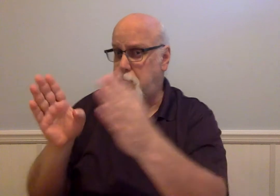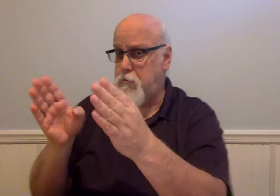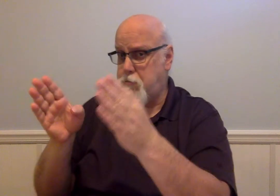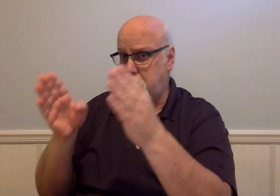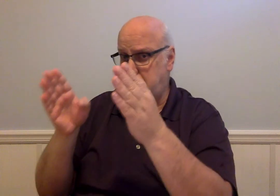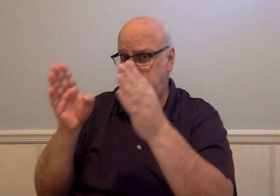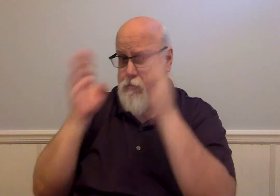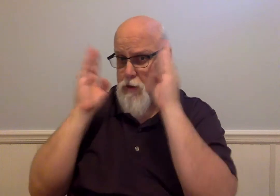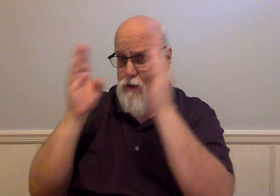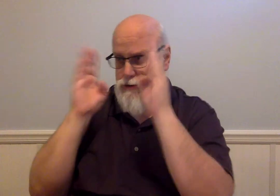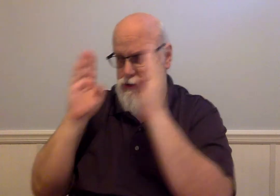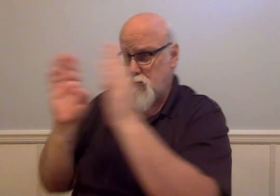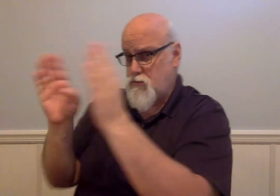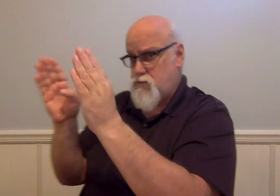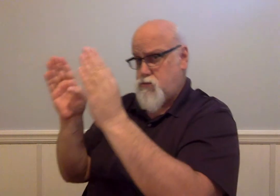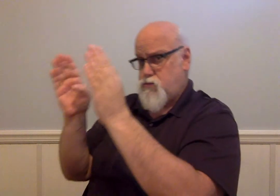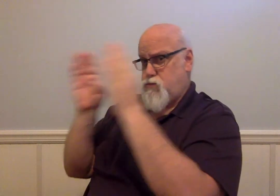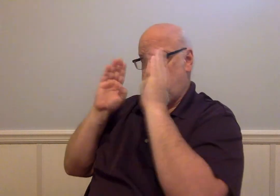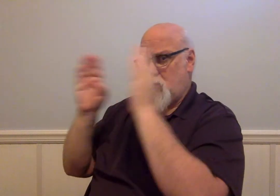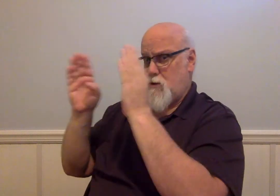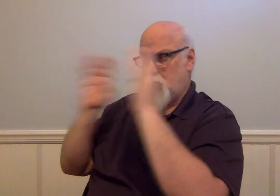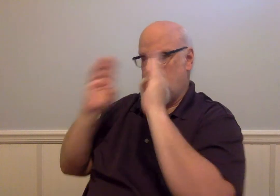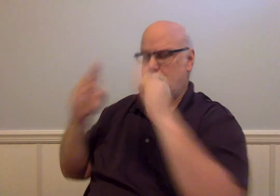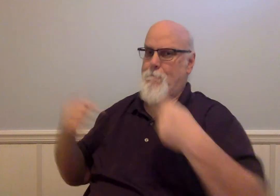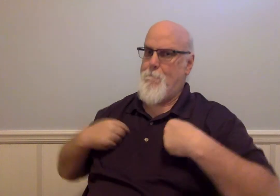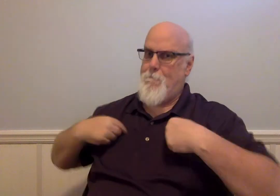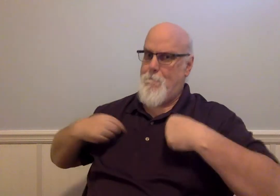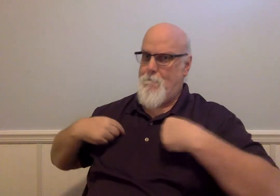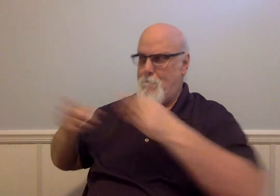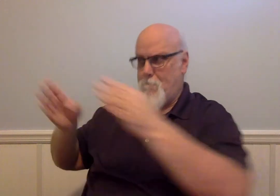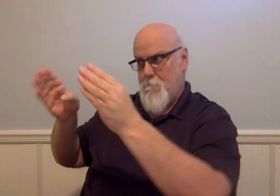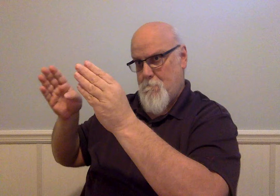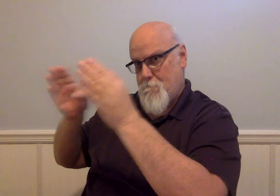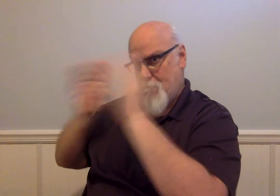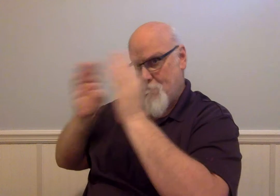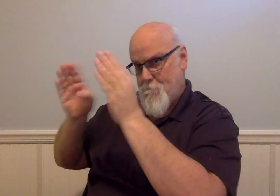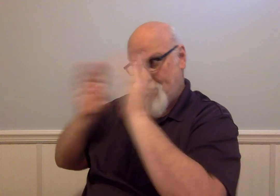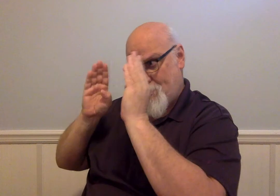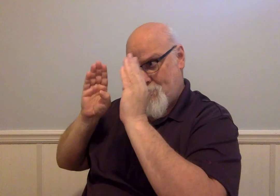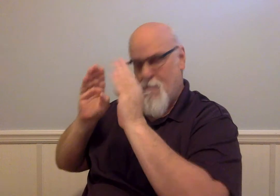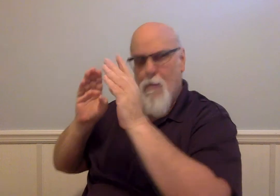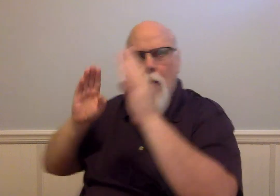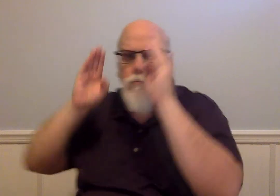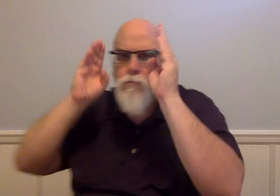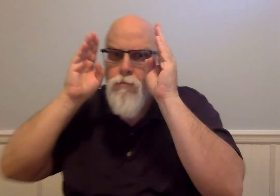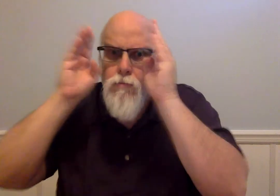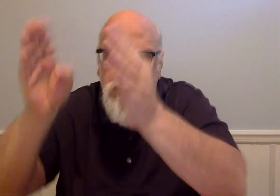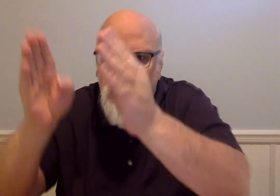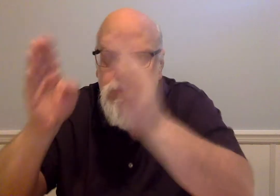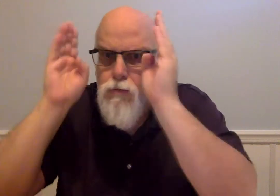Now, if I bring it in towards me, I'm telling you, I want you to pay attention to me.